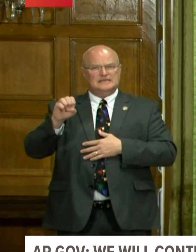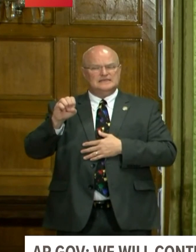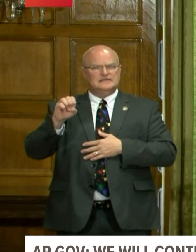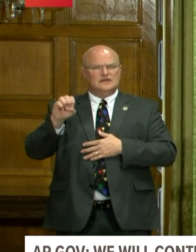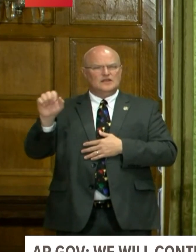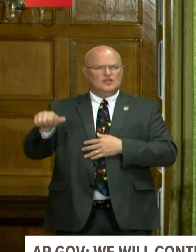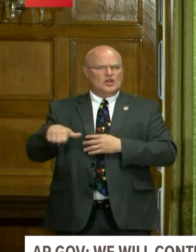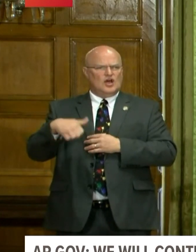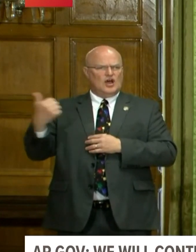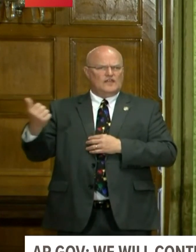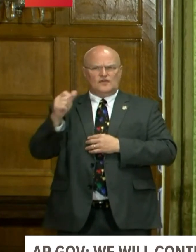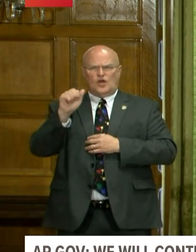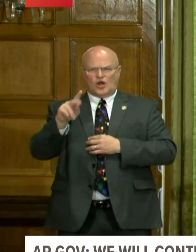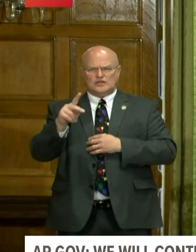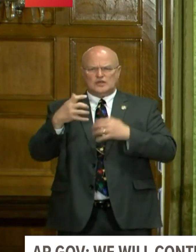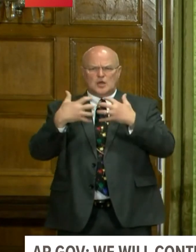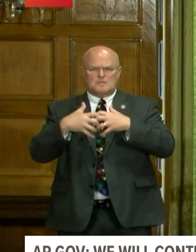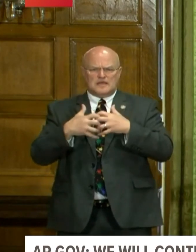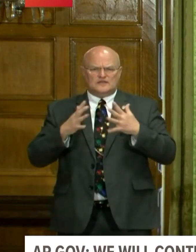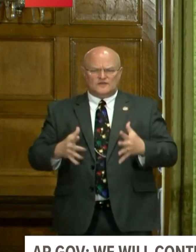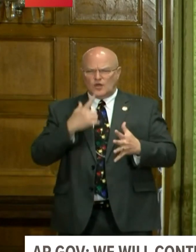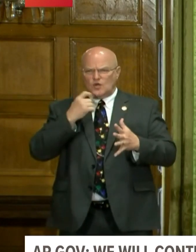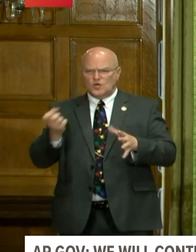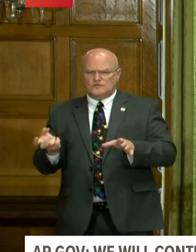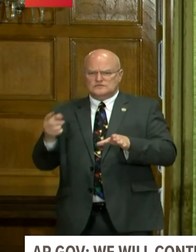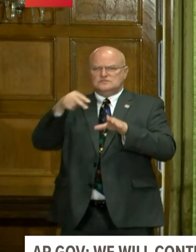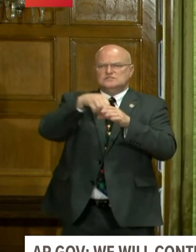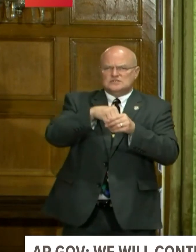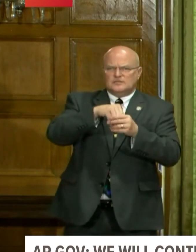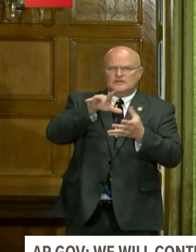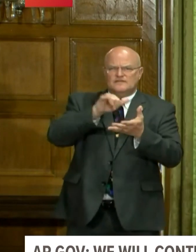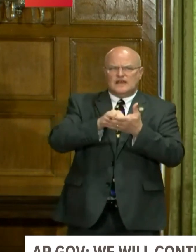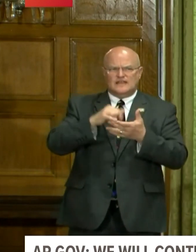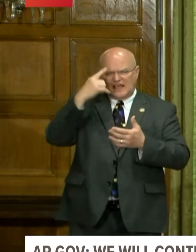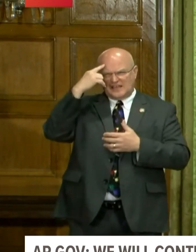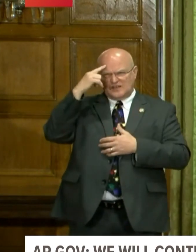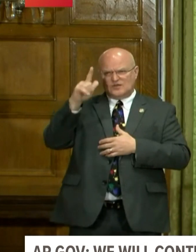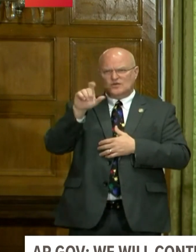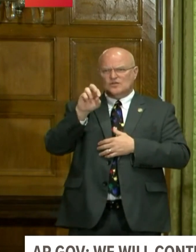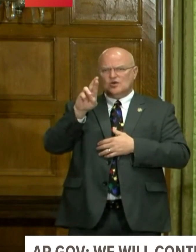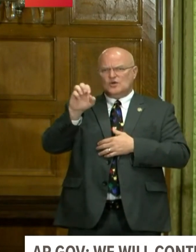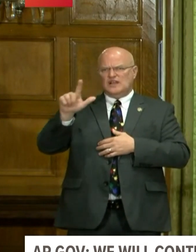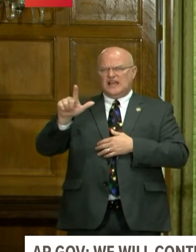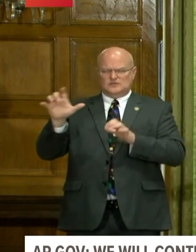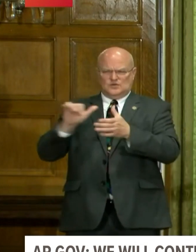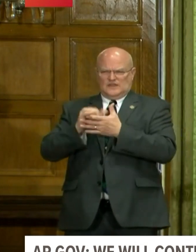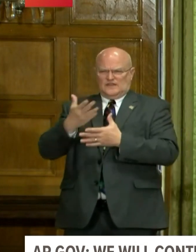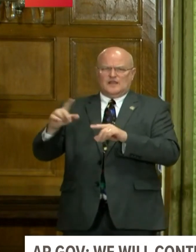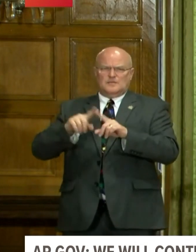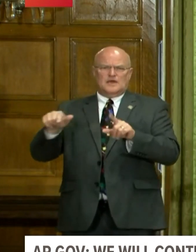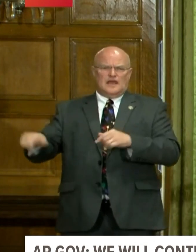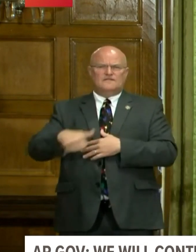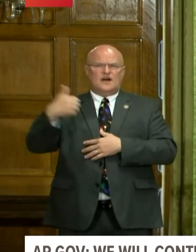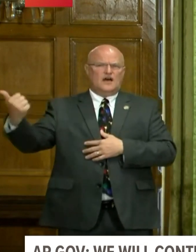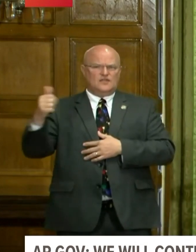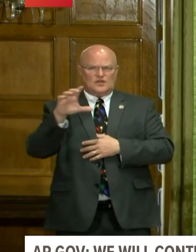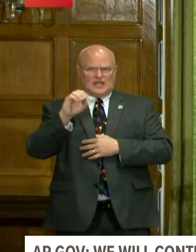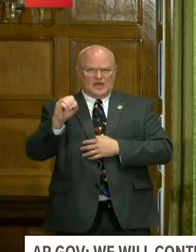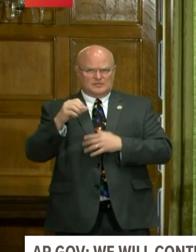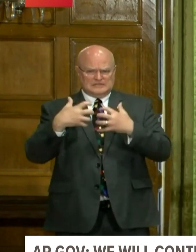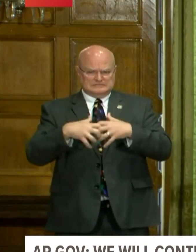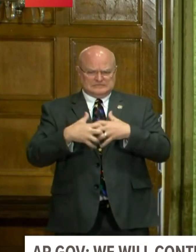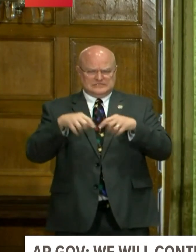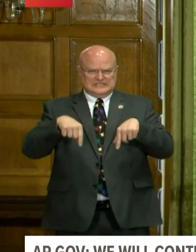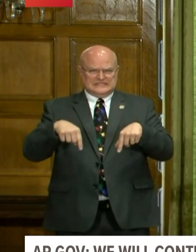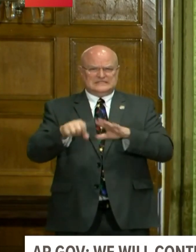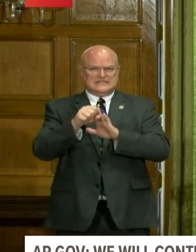any other Arkansas manufacturers who have jumped onto that? I know L'Oreal was doing their thing, but do we have any other